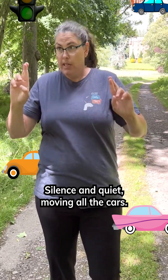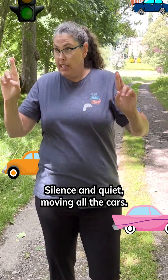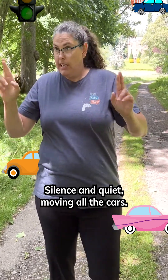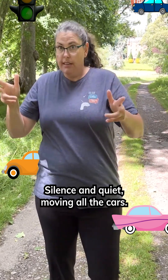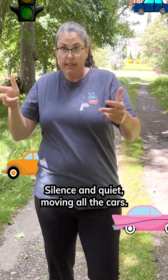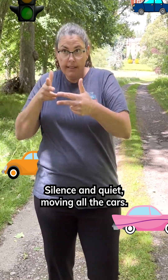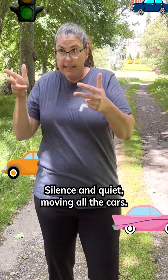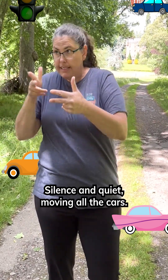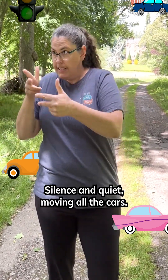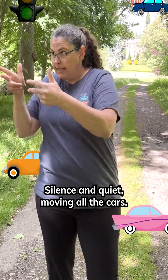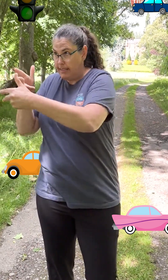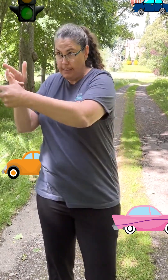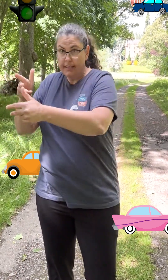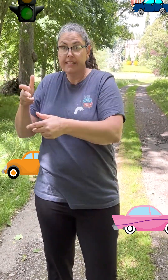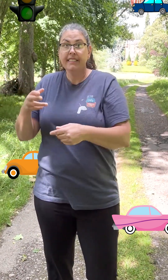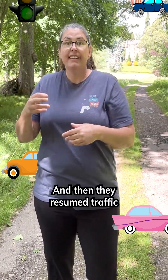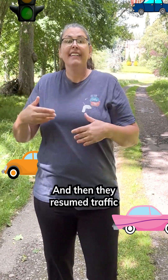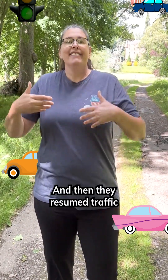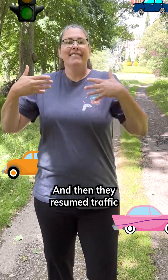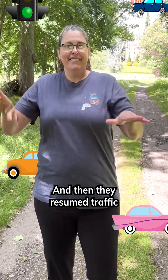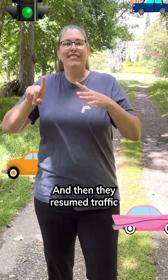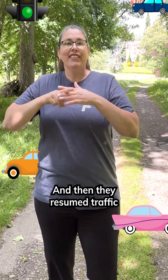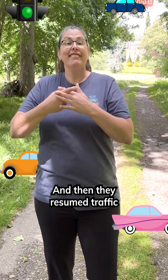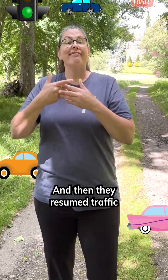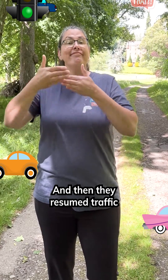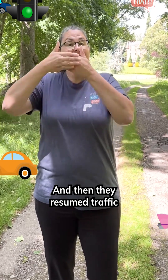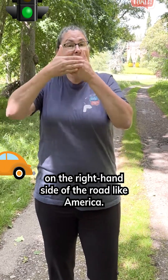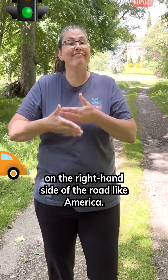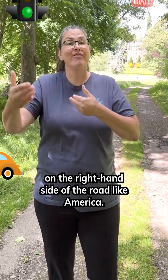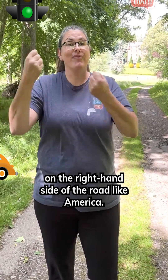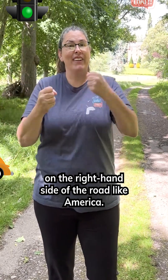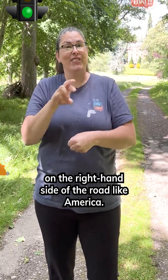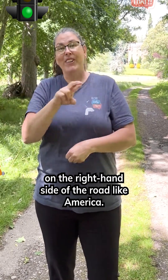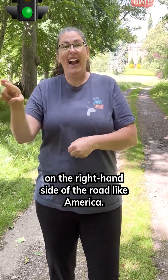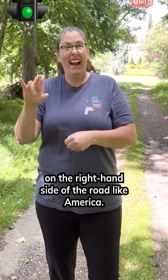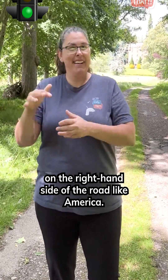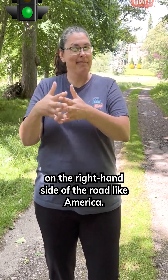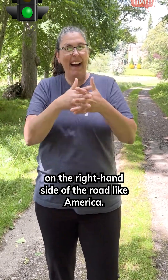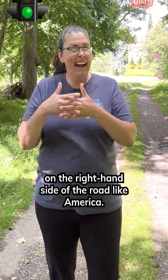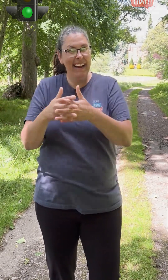moving all the cars, and then they resumed traffic on the right-hand side of the road like America.